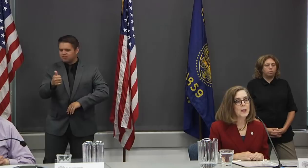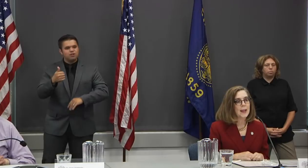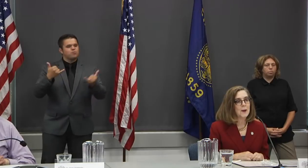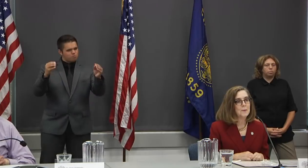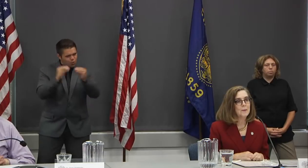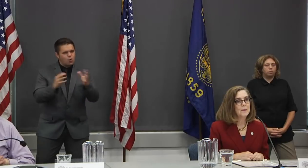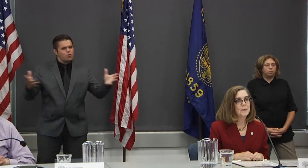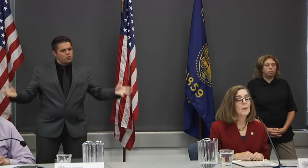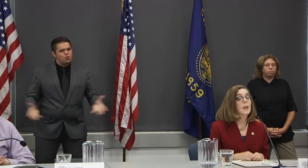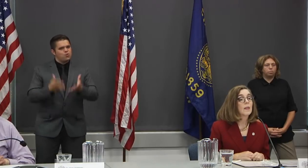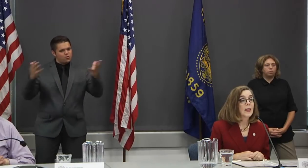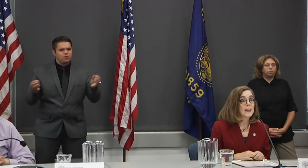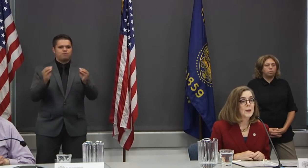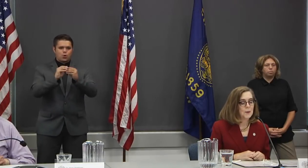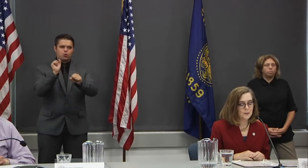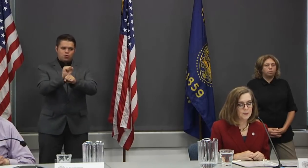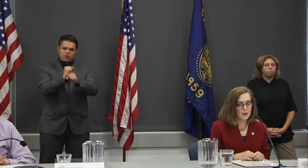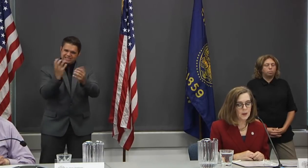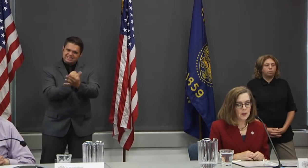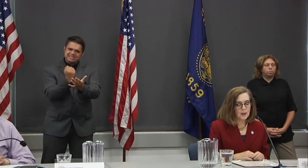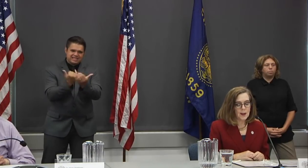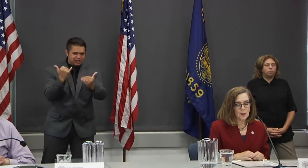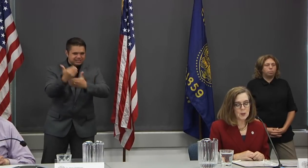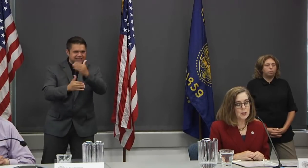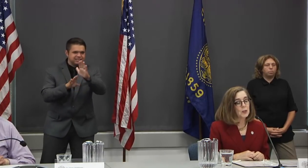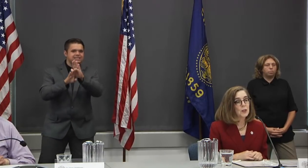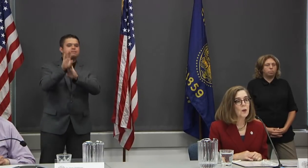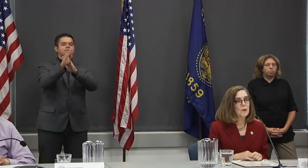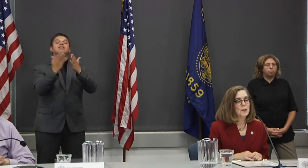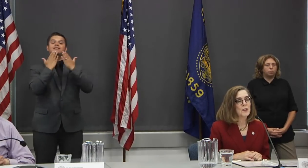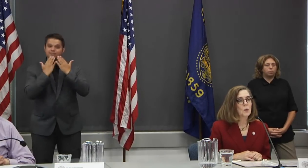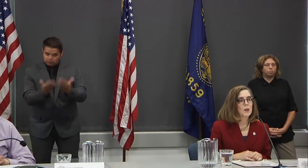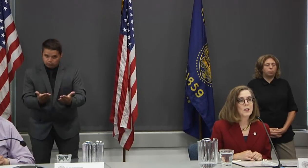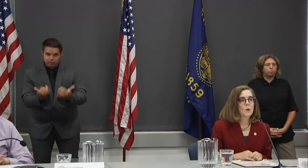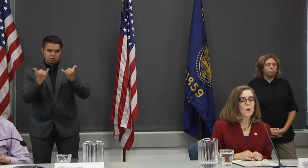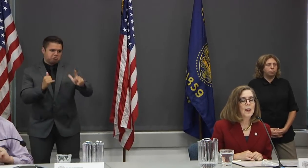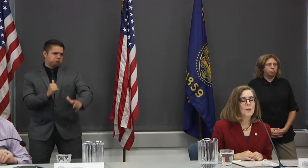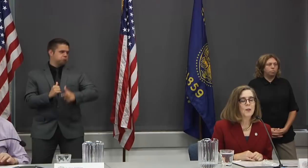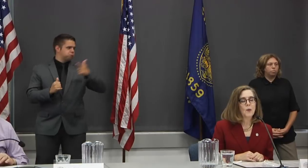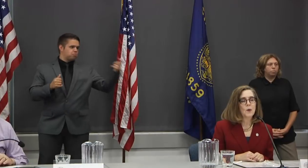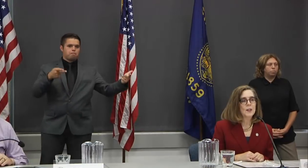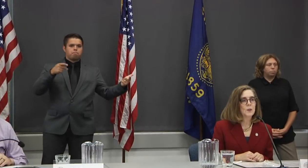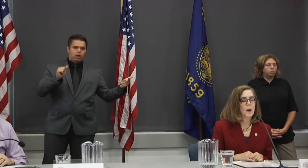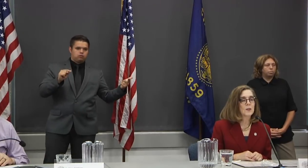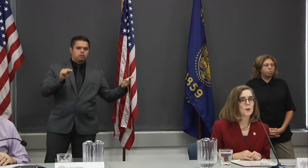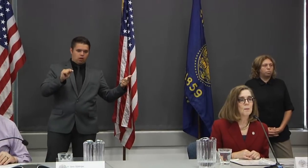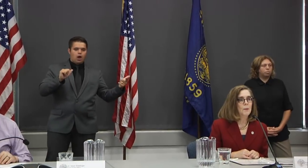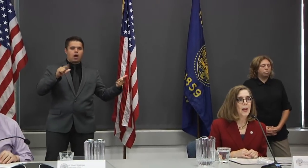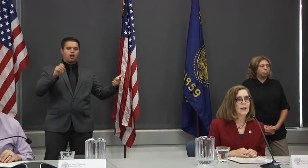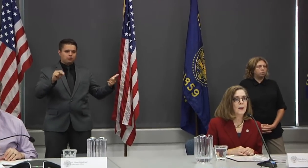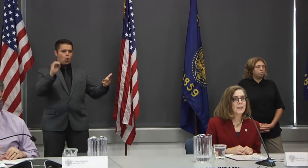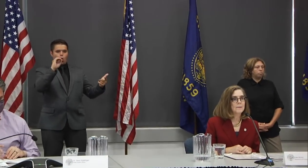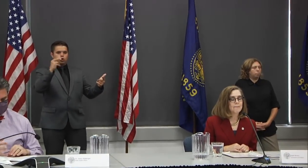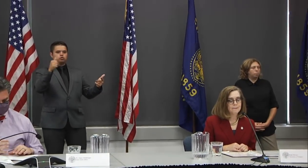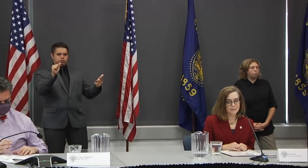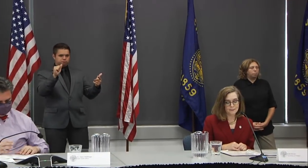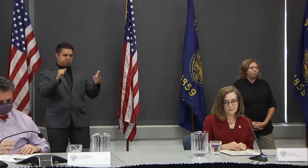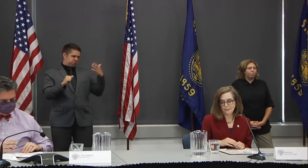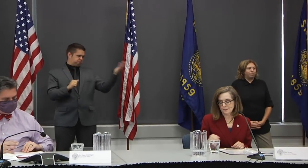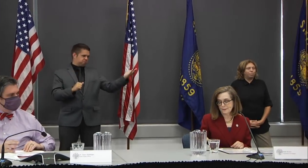to do it now. Thank you. Now I'm going to turn it over to the Oregon Health Authority Director, Pat